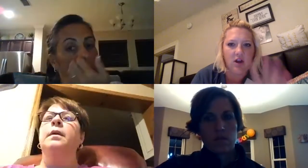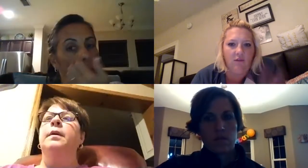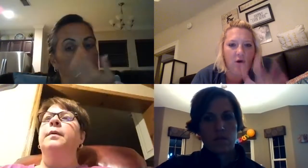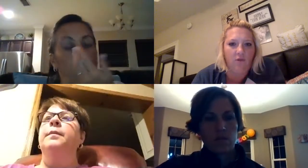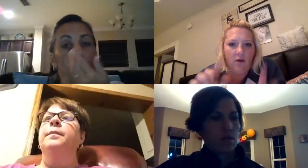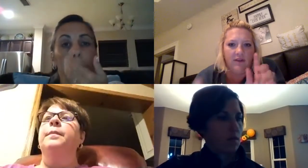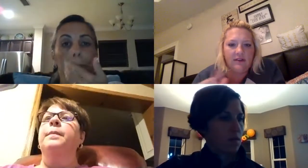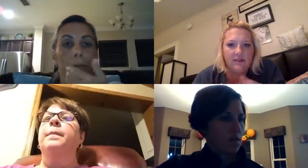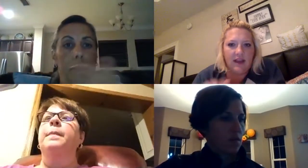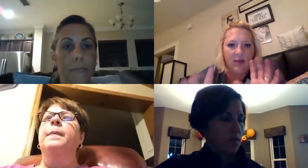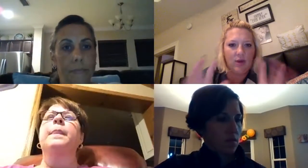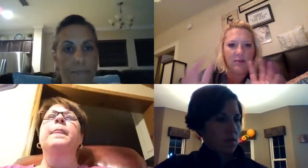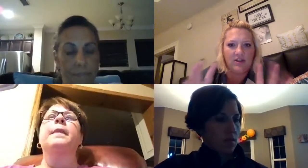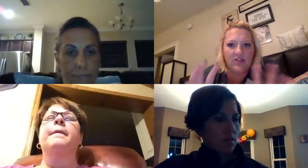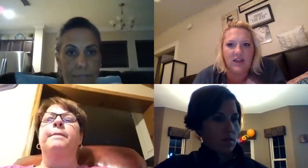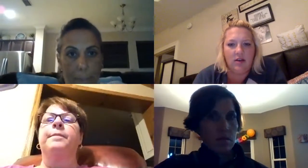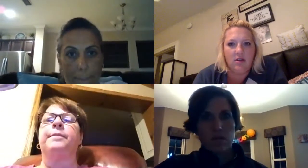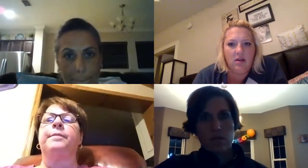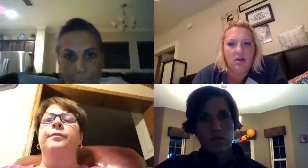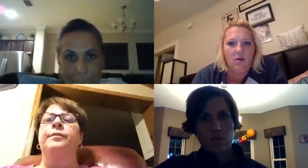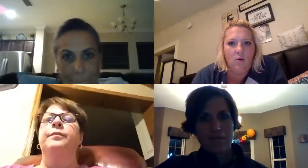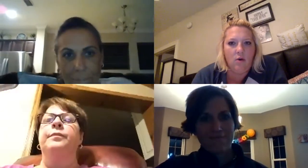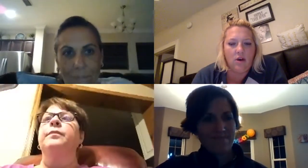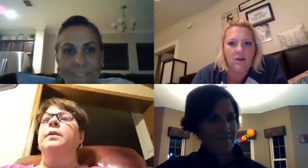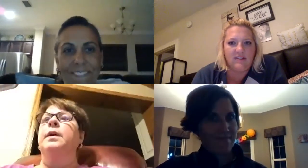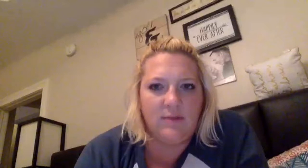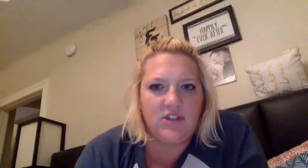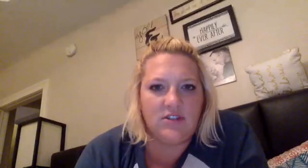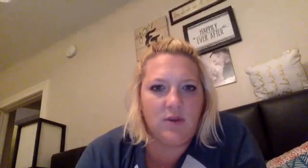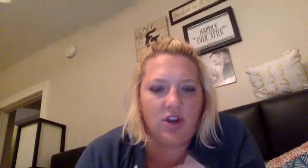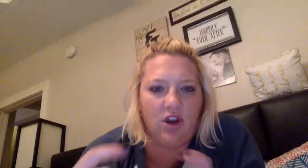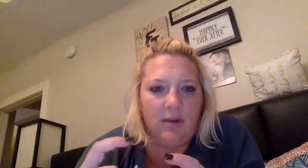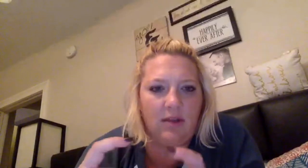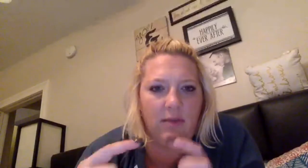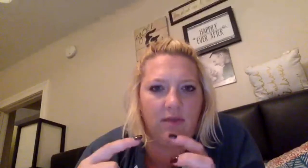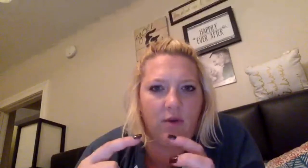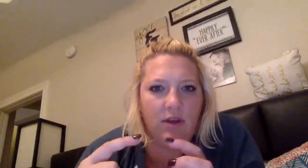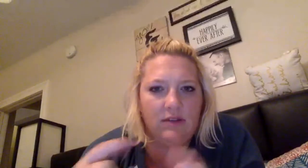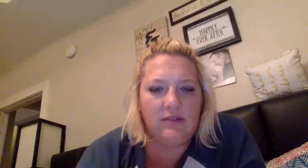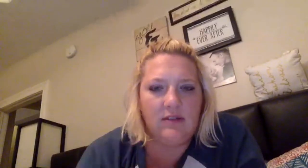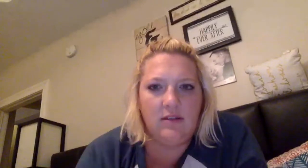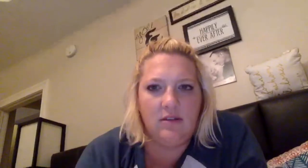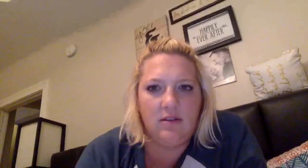all four of us, like kind of Brady Bunch style, or you can switch it to where you're going to be the main focus.